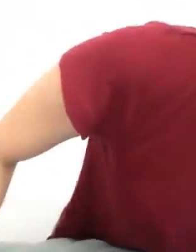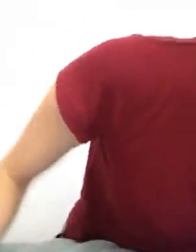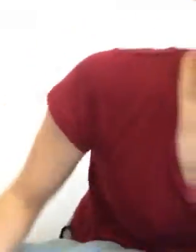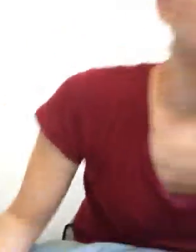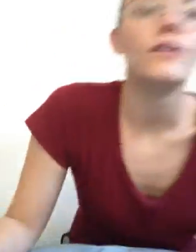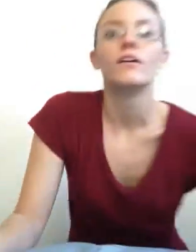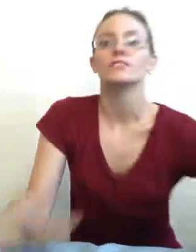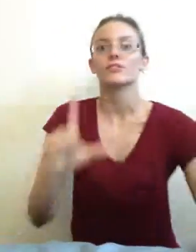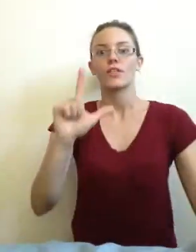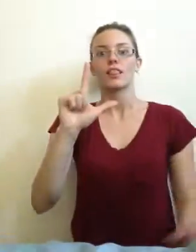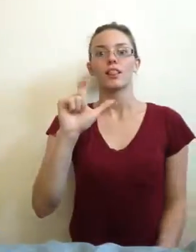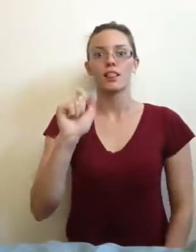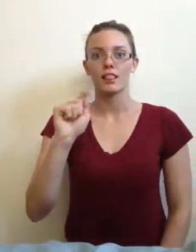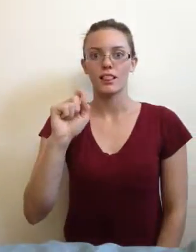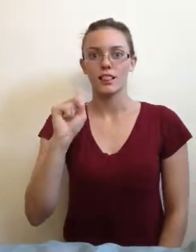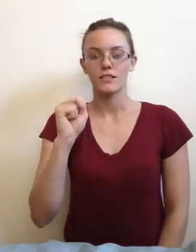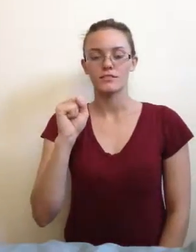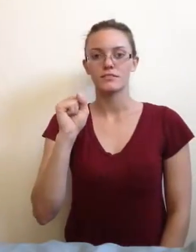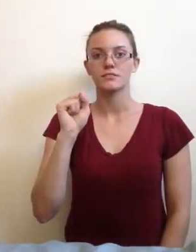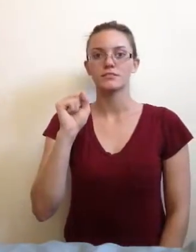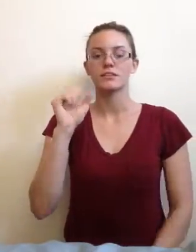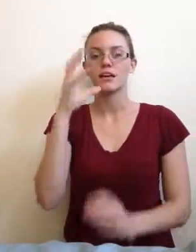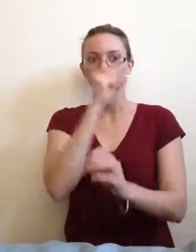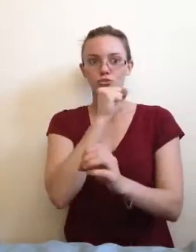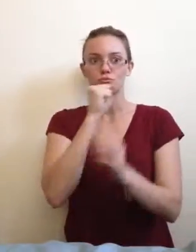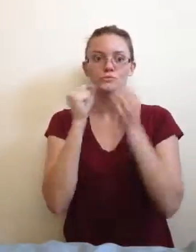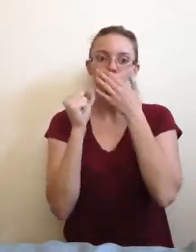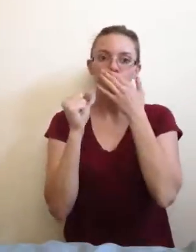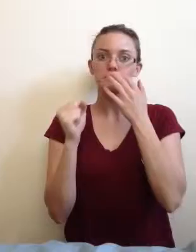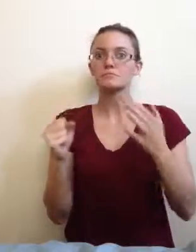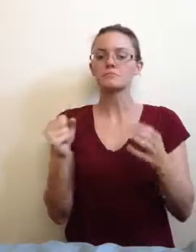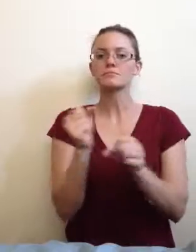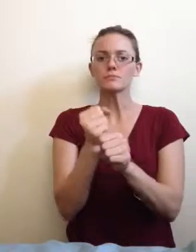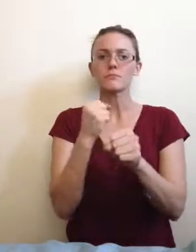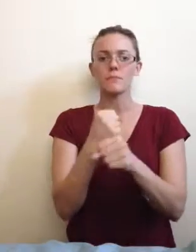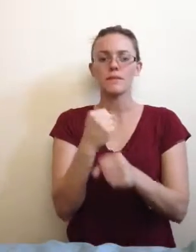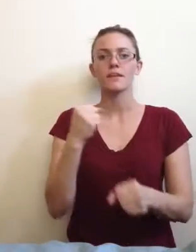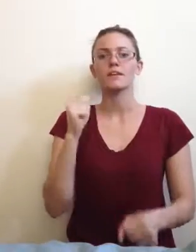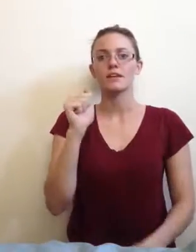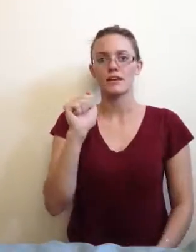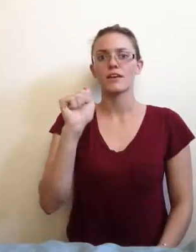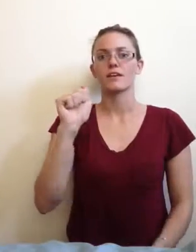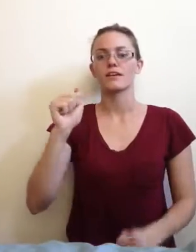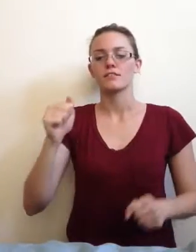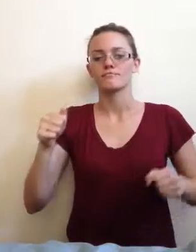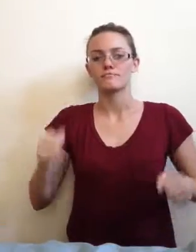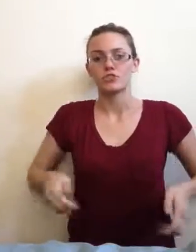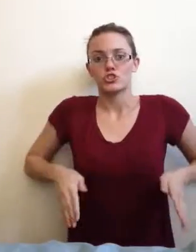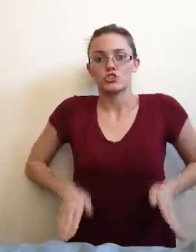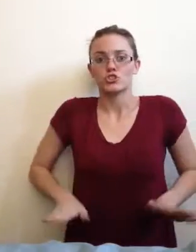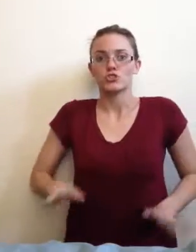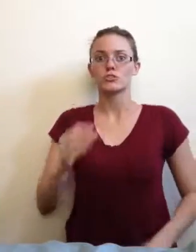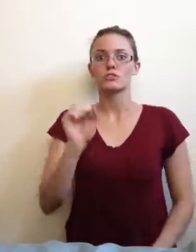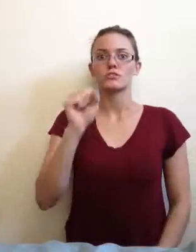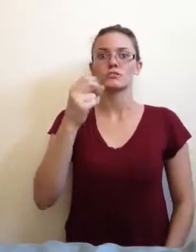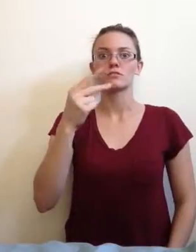a skirt and we're going to have the zipper in the back of the skirt. The skirt therefore is going to have an opening in